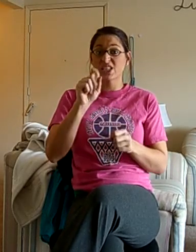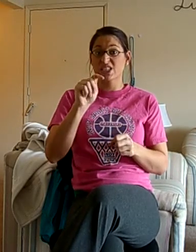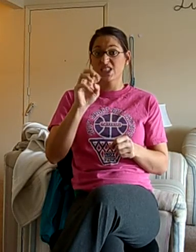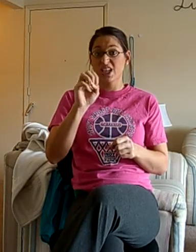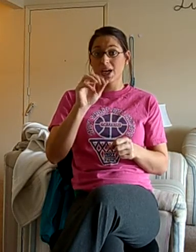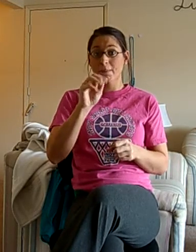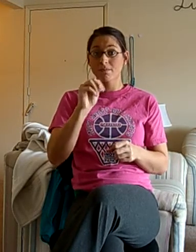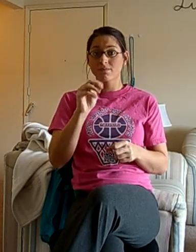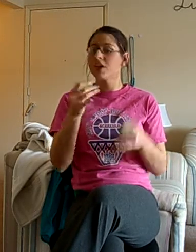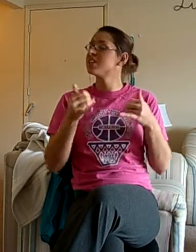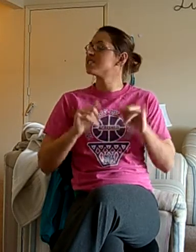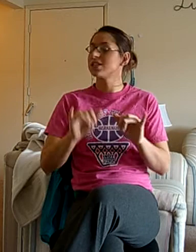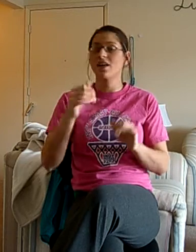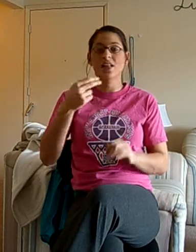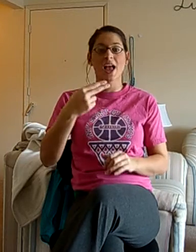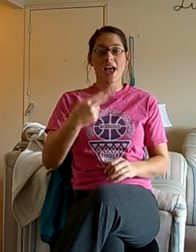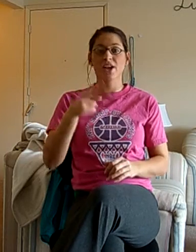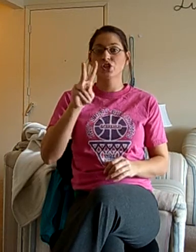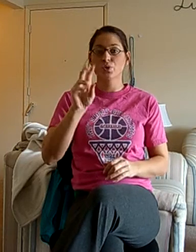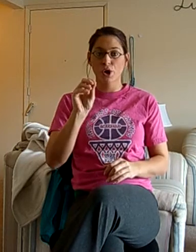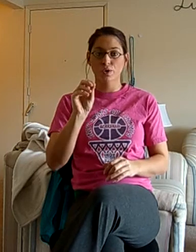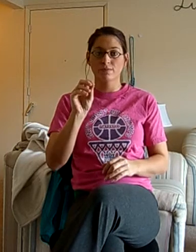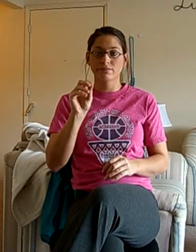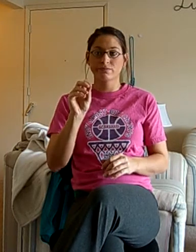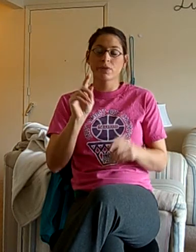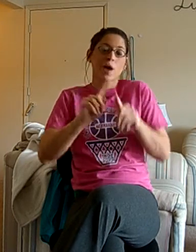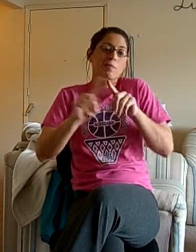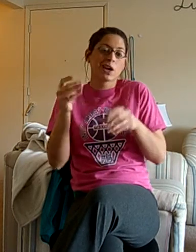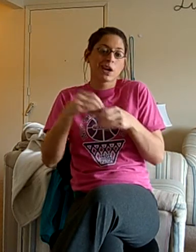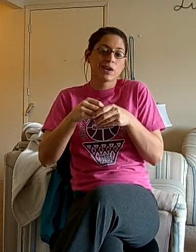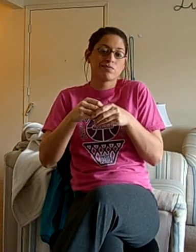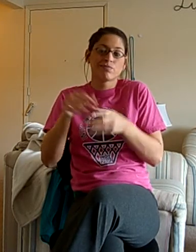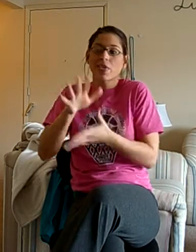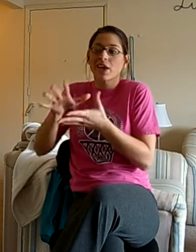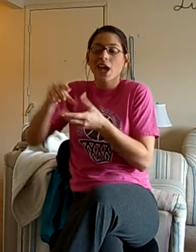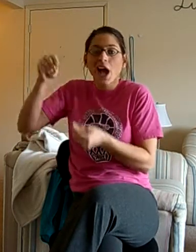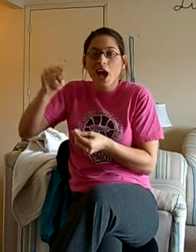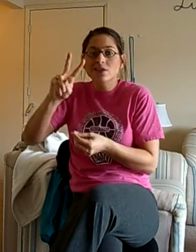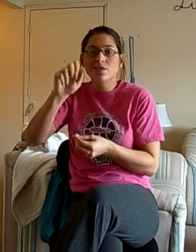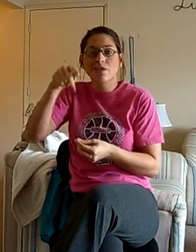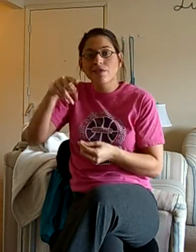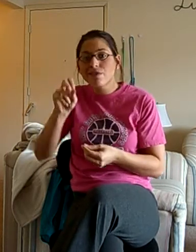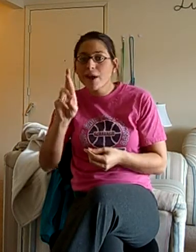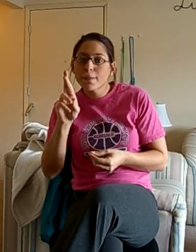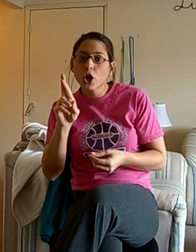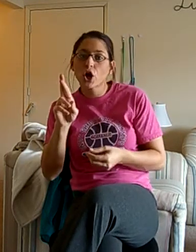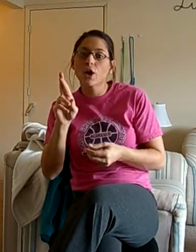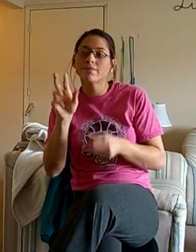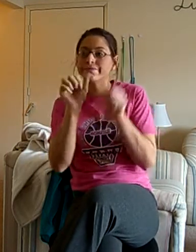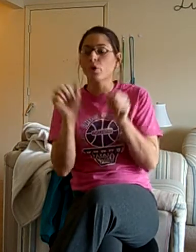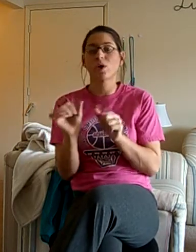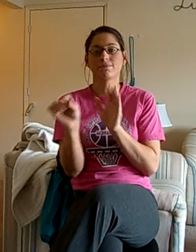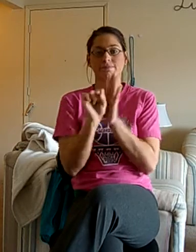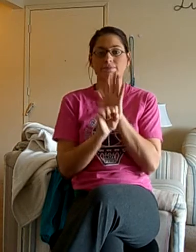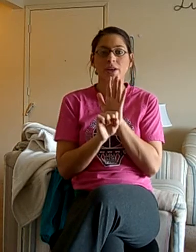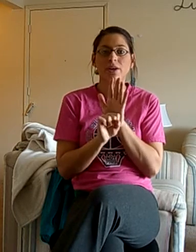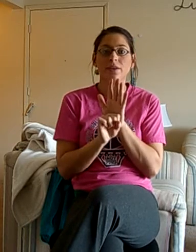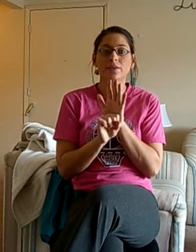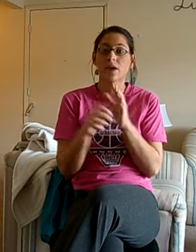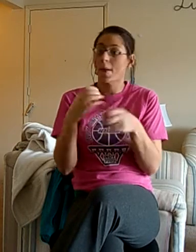just in the gaseous or vapor state. And you can condense it back to get liquid